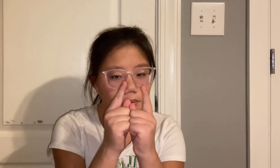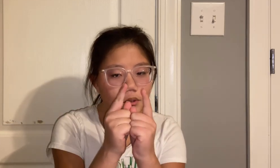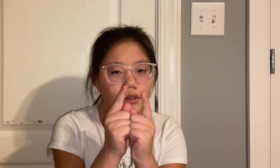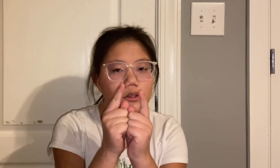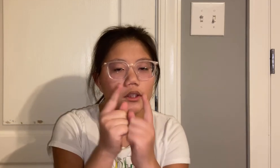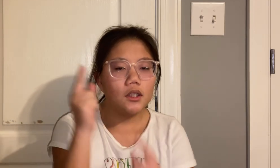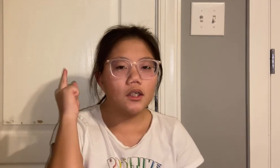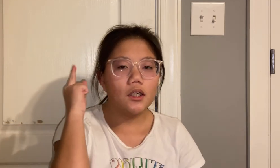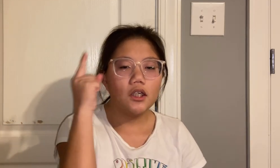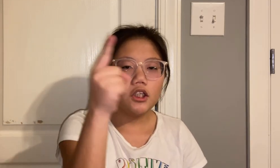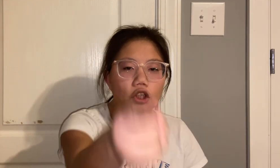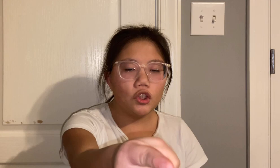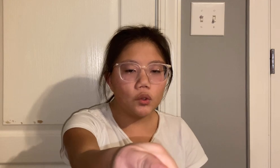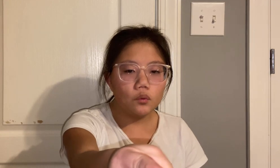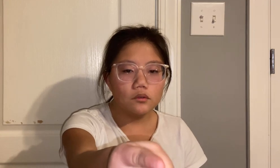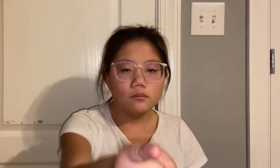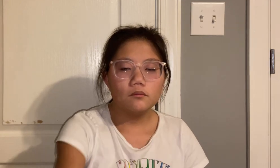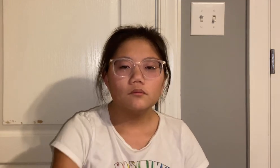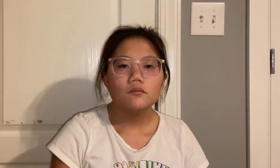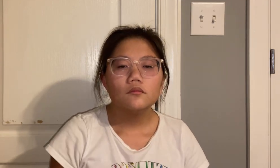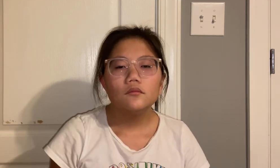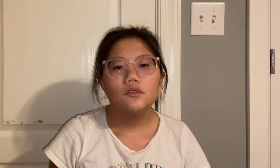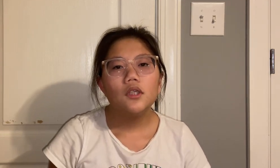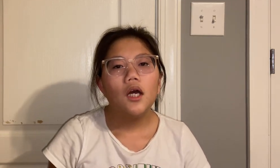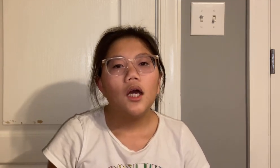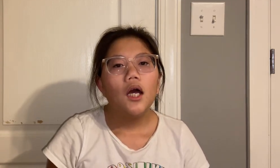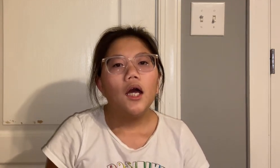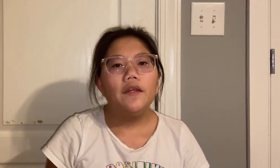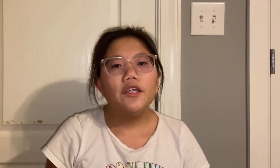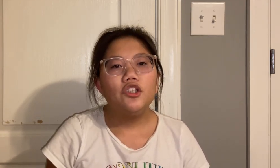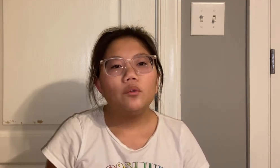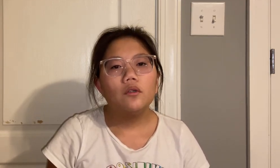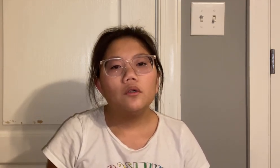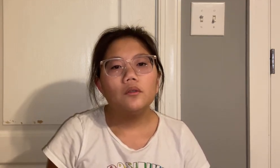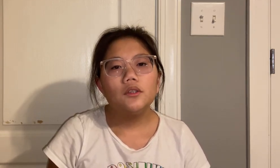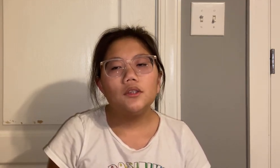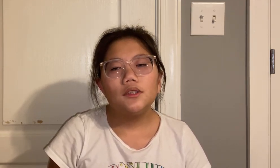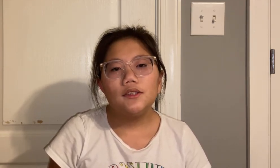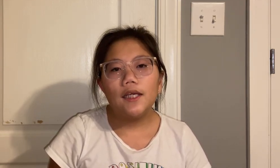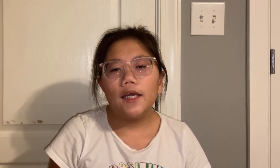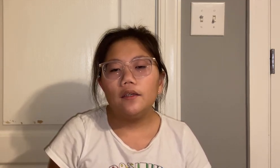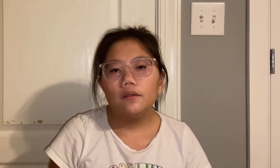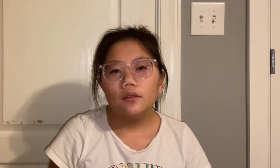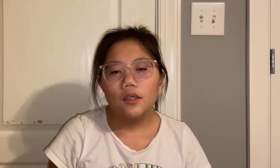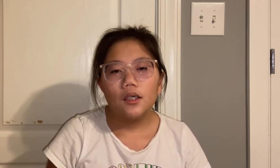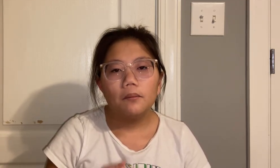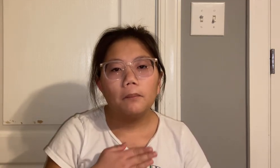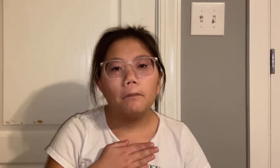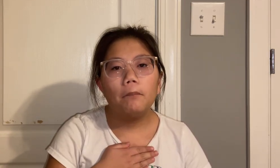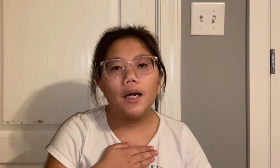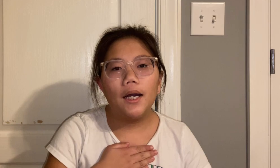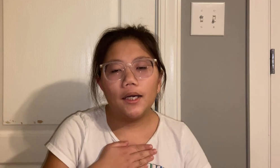meet you and then you are going to say my